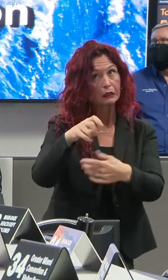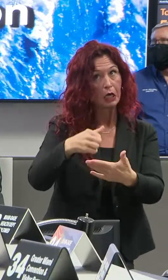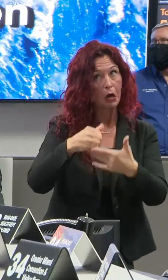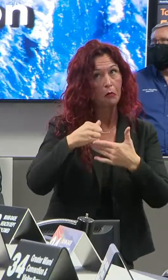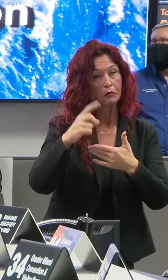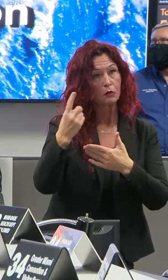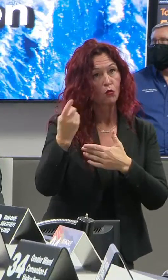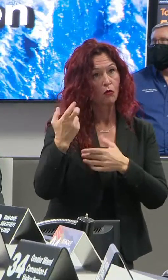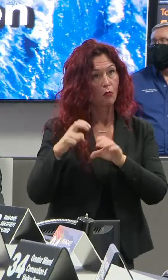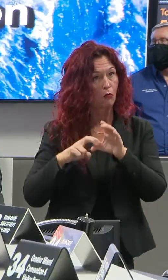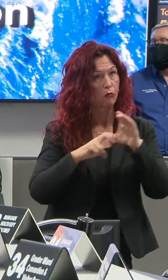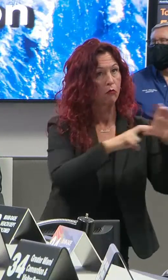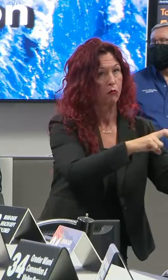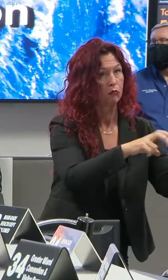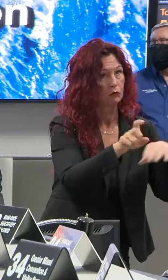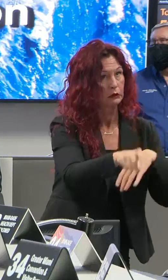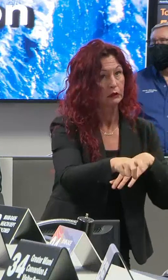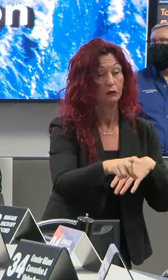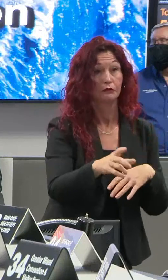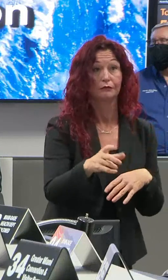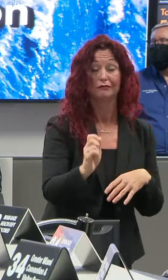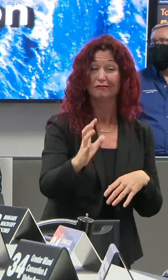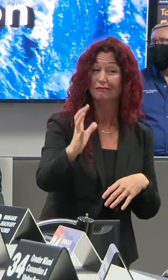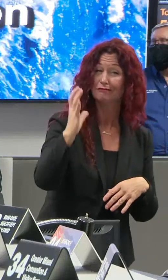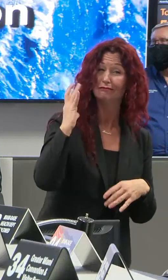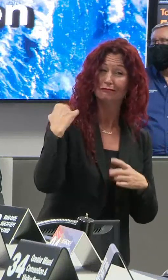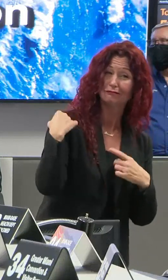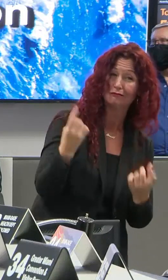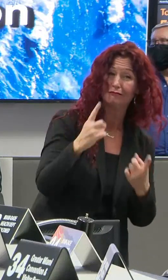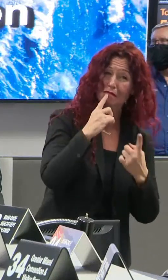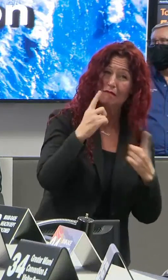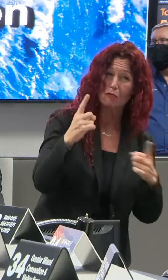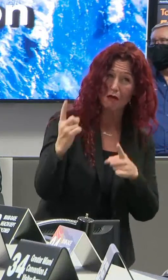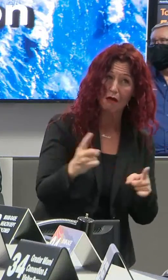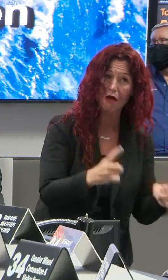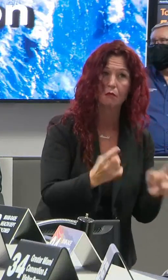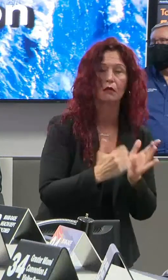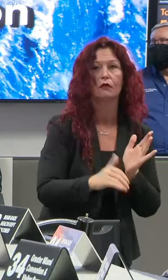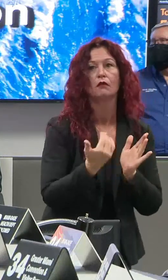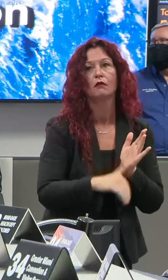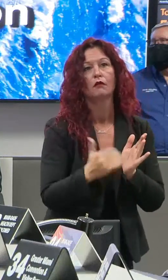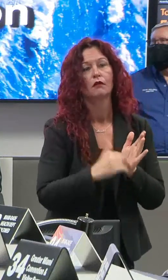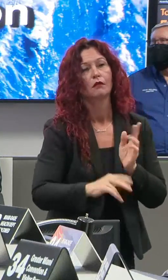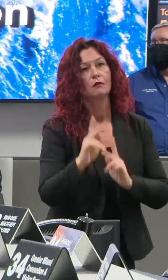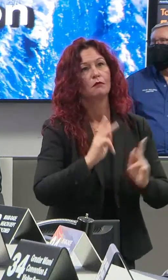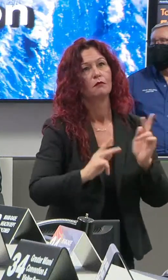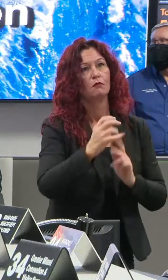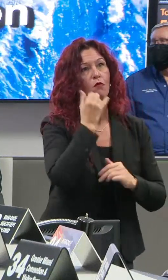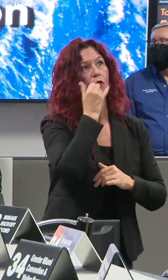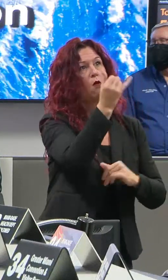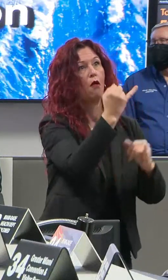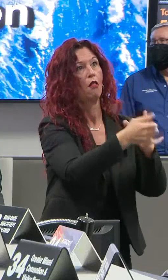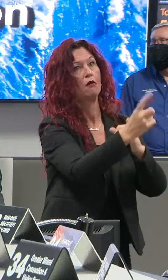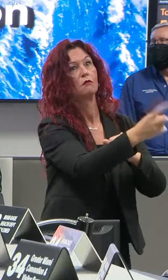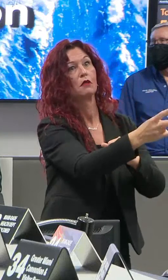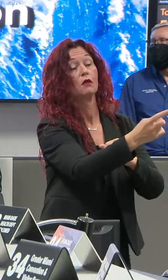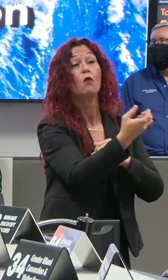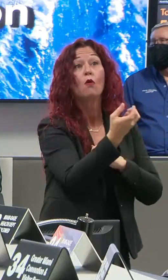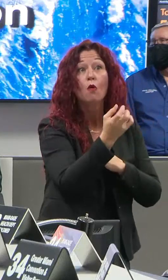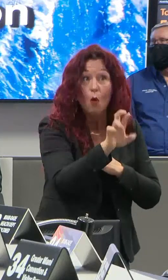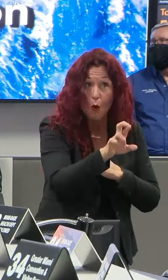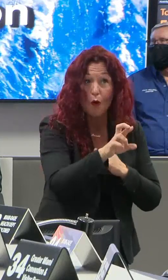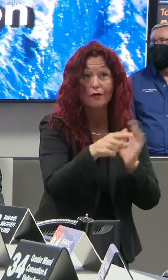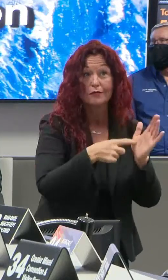our way. In the past, way too many people who have signed up for evacuations canceled their call as the storm lingered in the